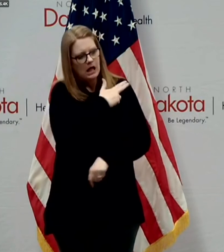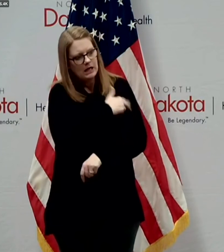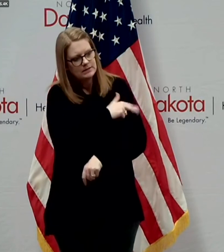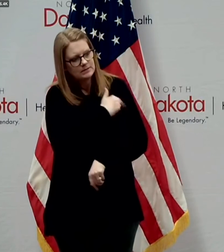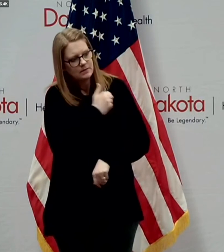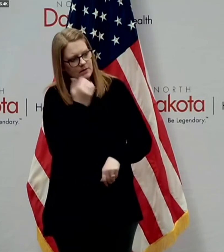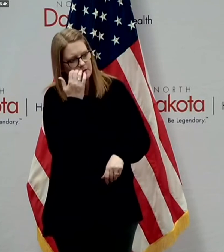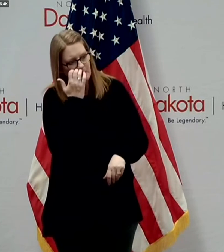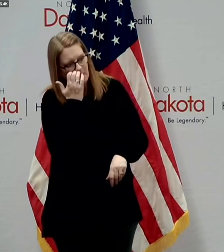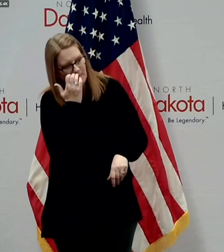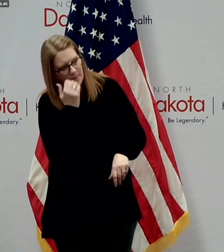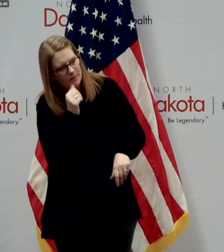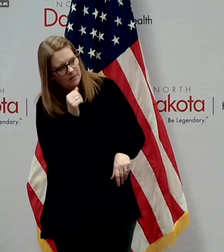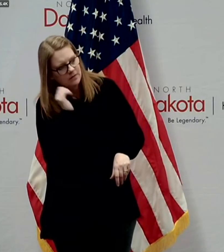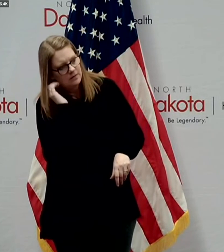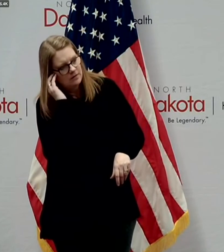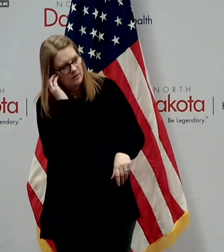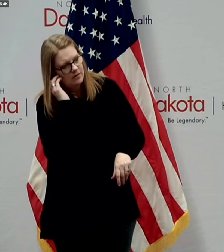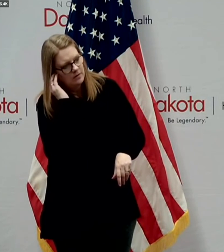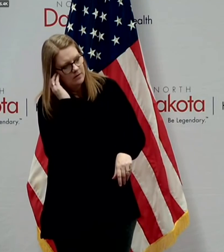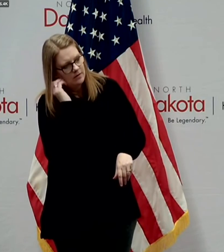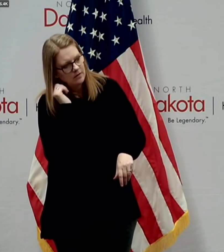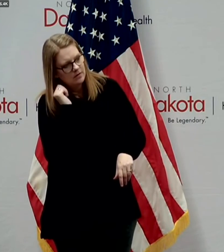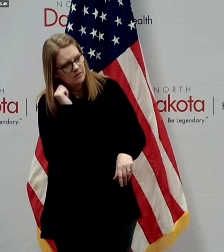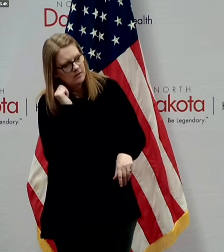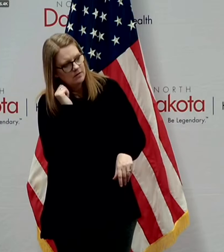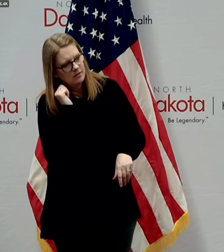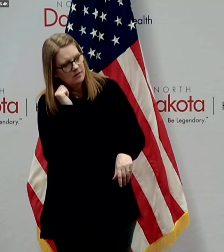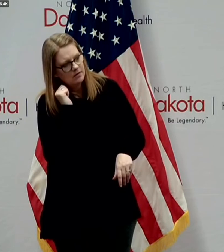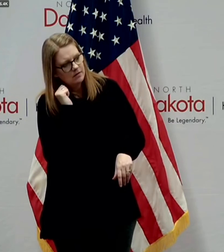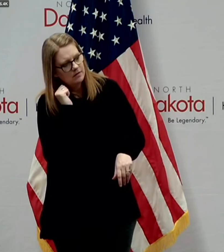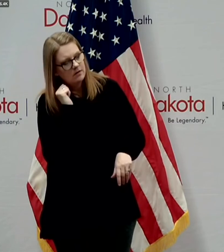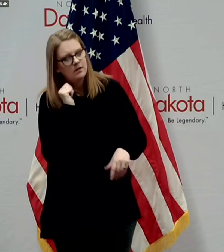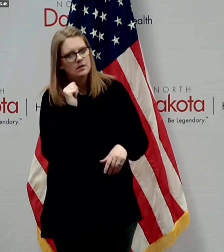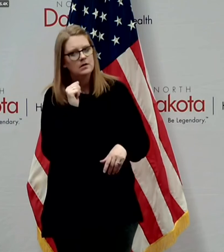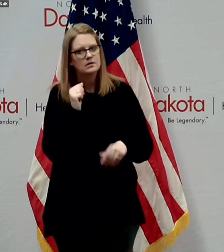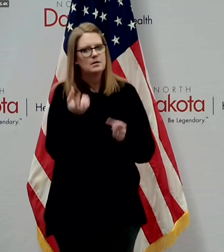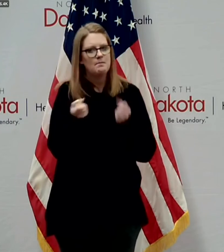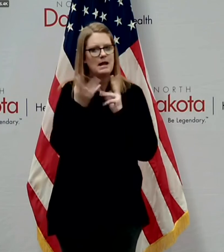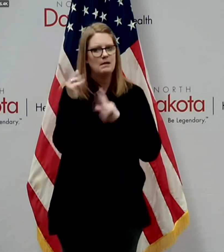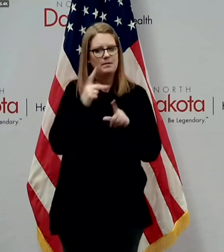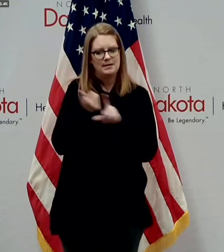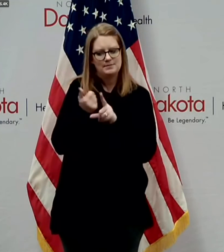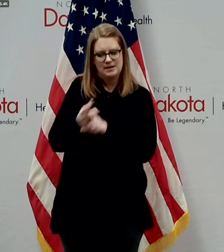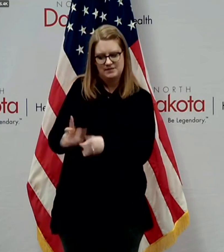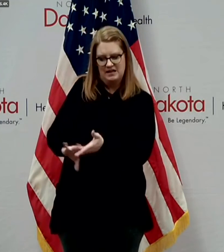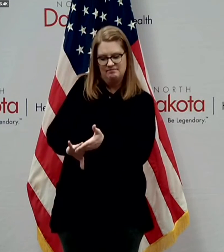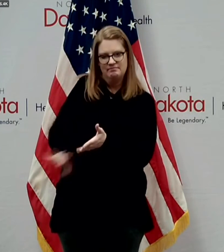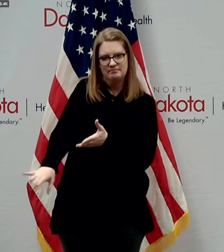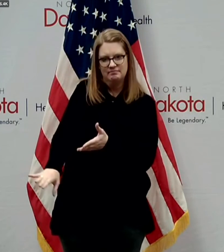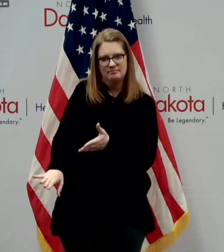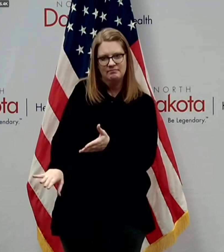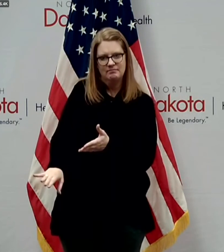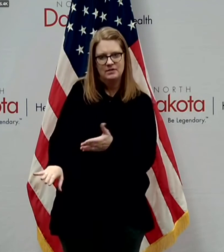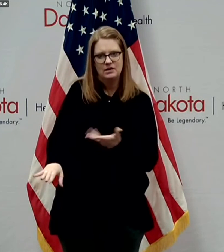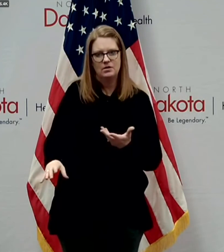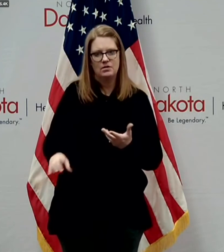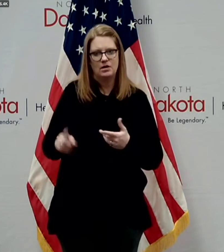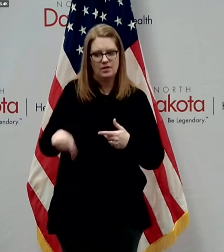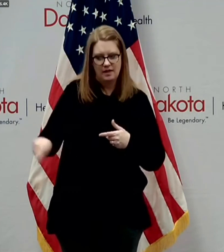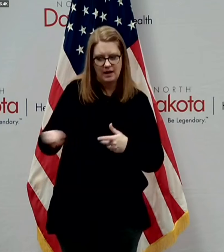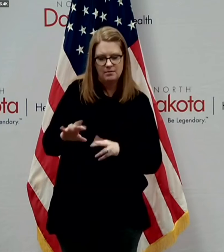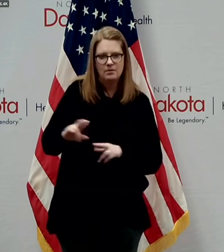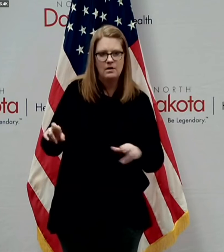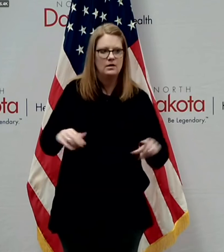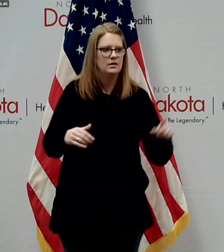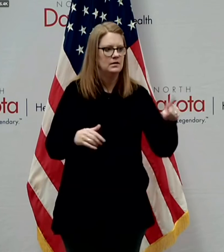are the mass furloughs playing in your ability to make sure staff are ready to go at the different tiers? Well, I think